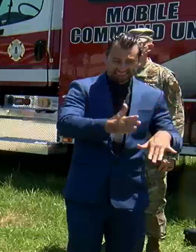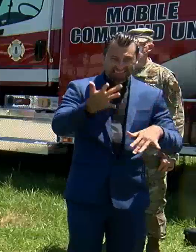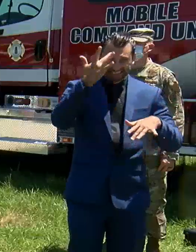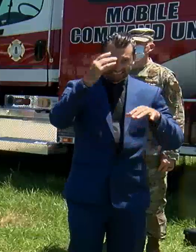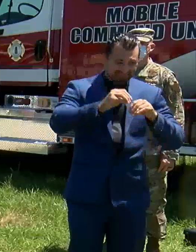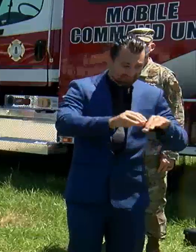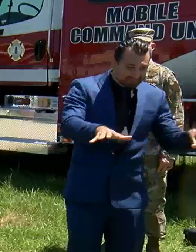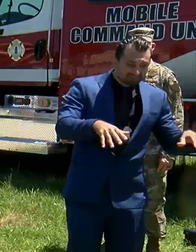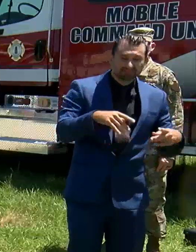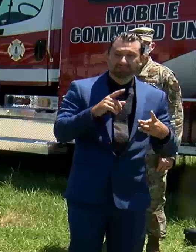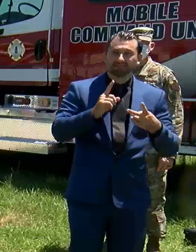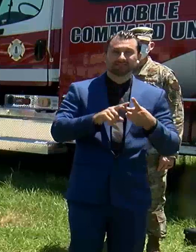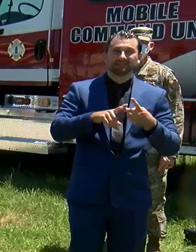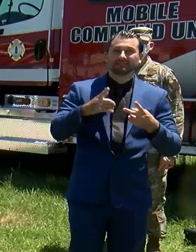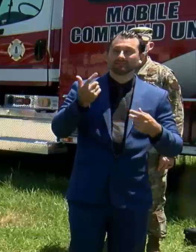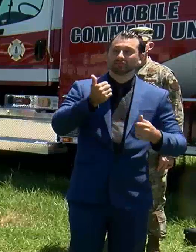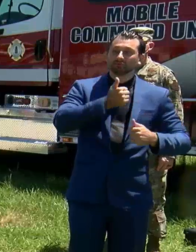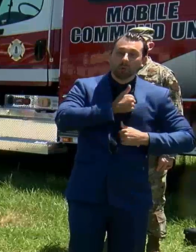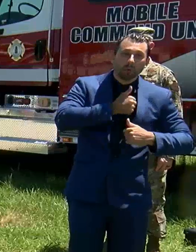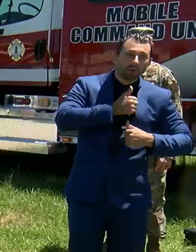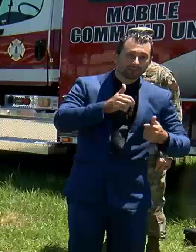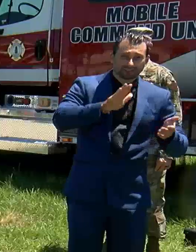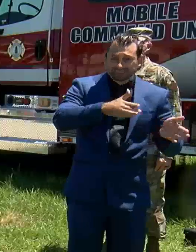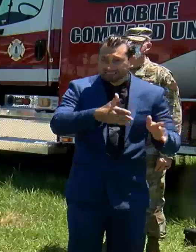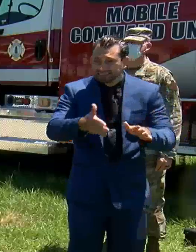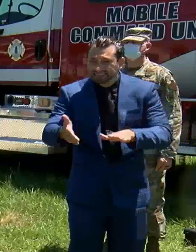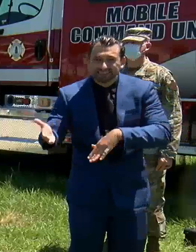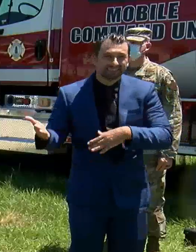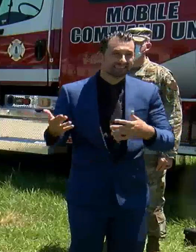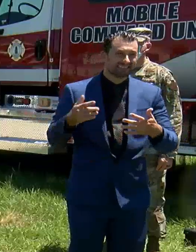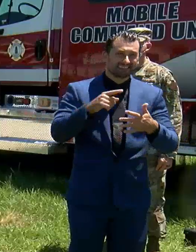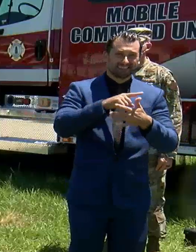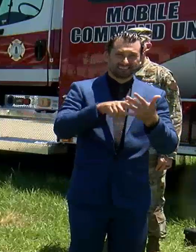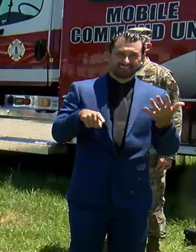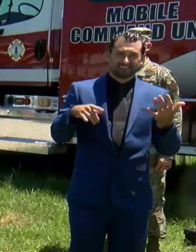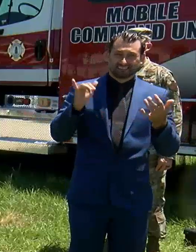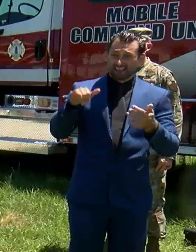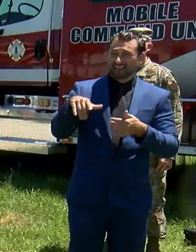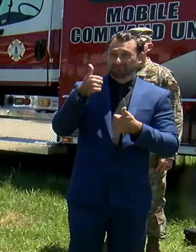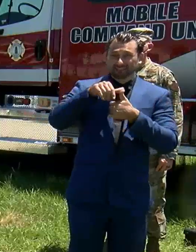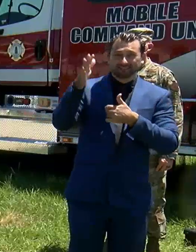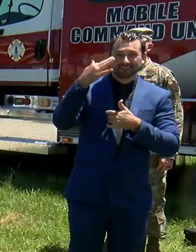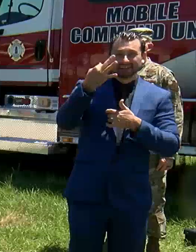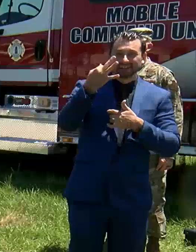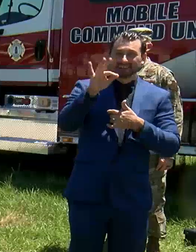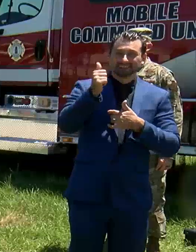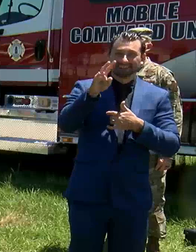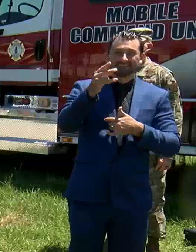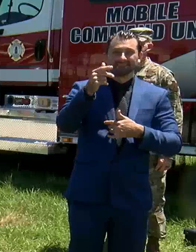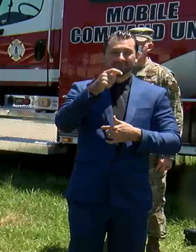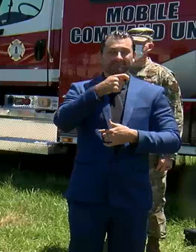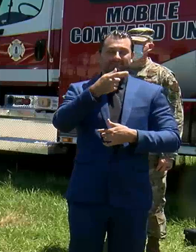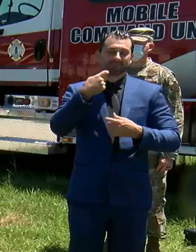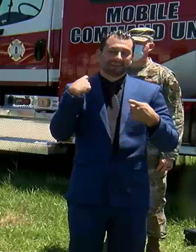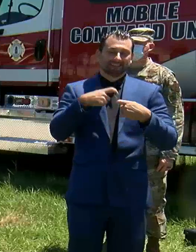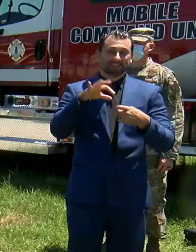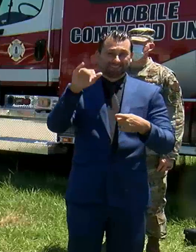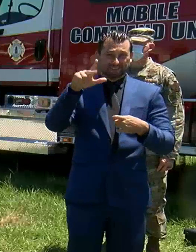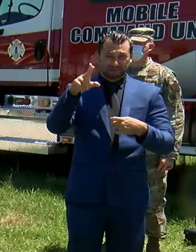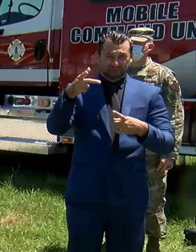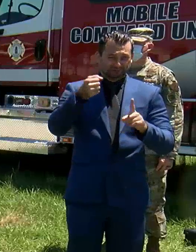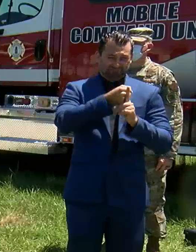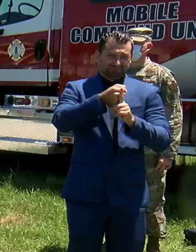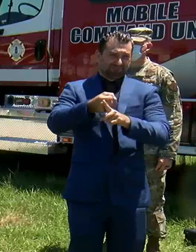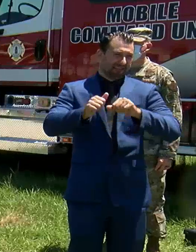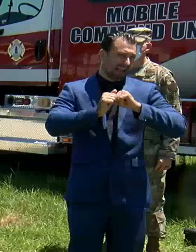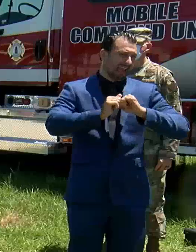And then obviously my wife and I, are in less risky groups. So I have no problem doing it. I have no problem abiding by the safety. I